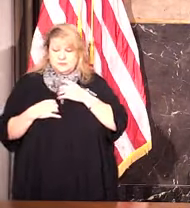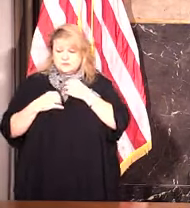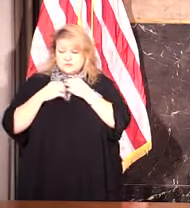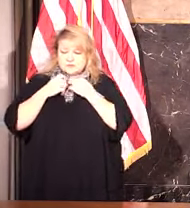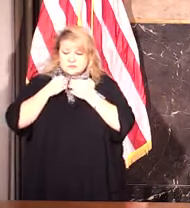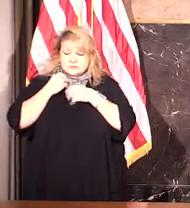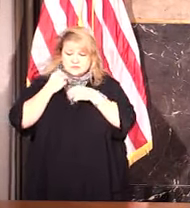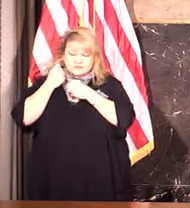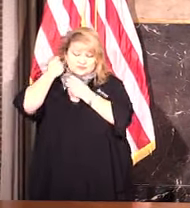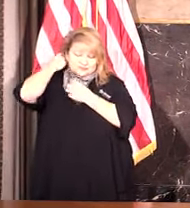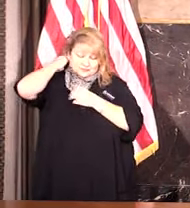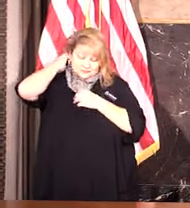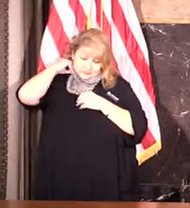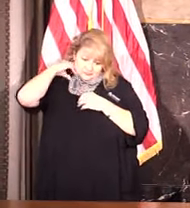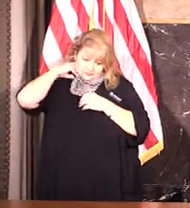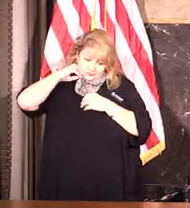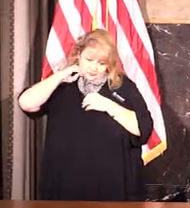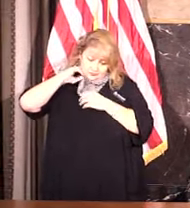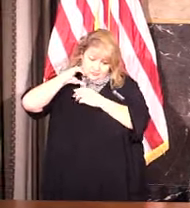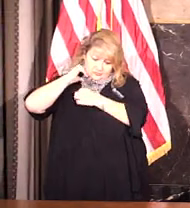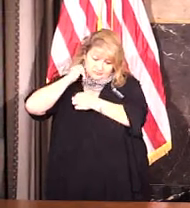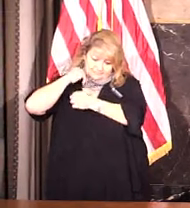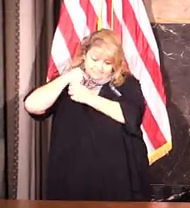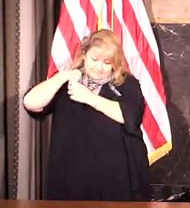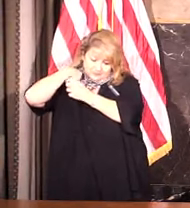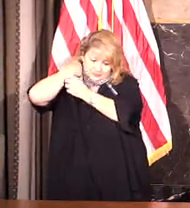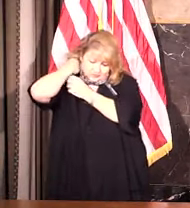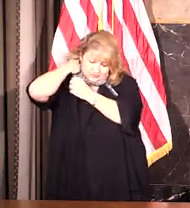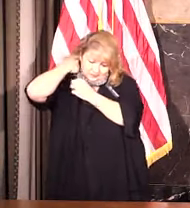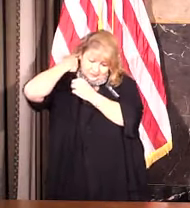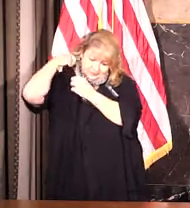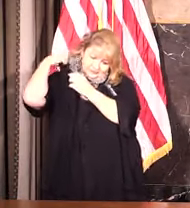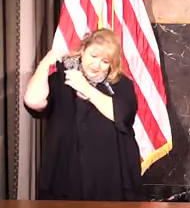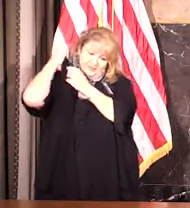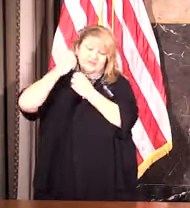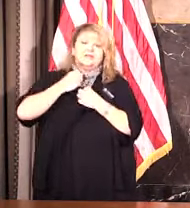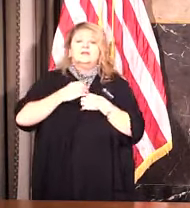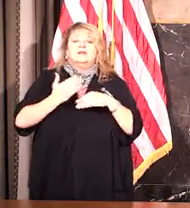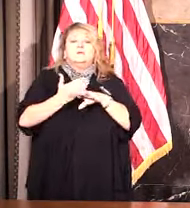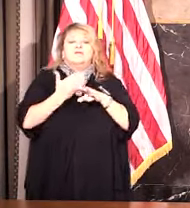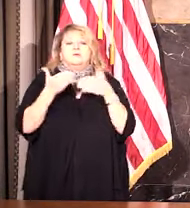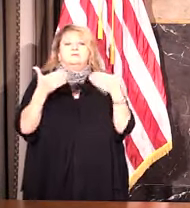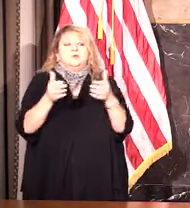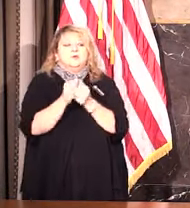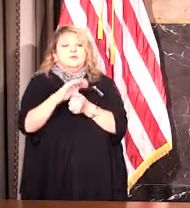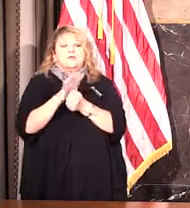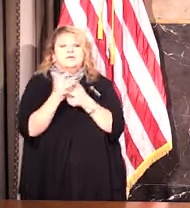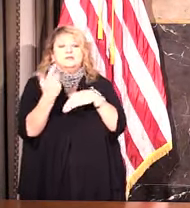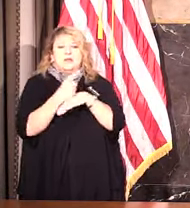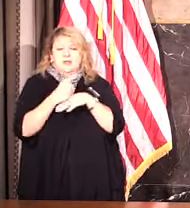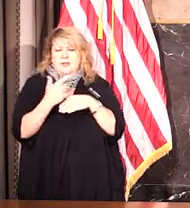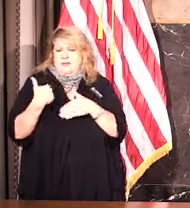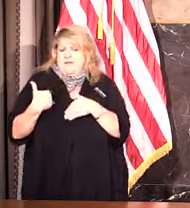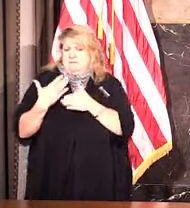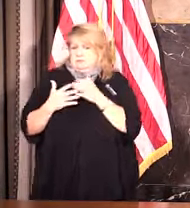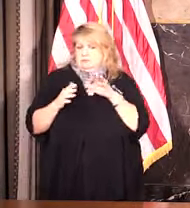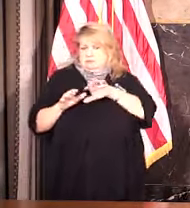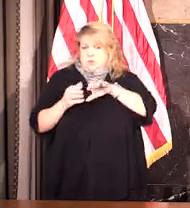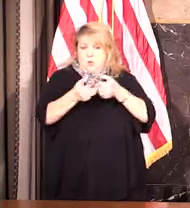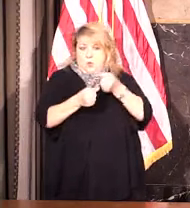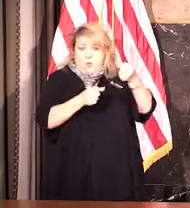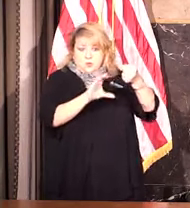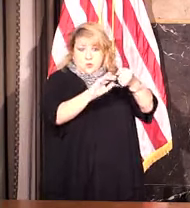COVID today, I do have a couple of updates on hurricane recovery efforts. First of all, with respect